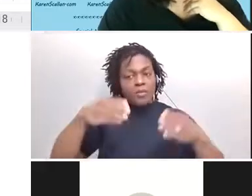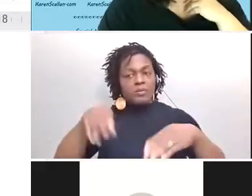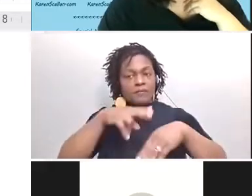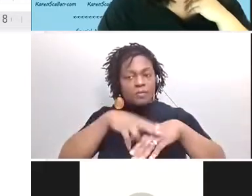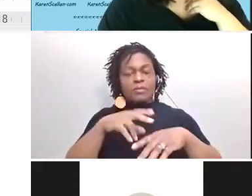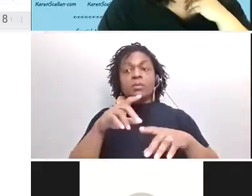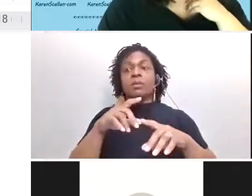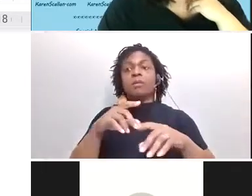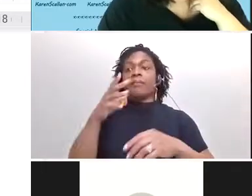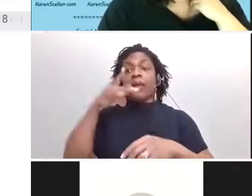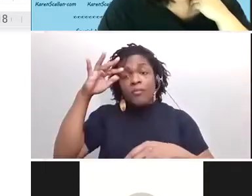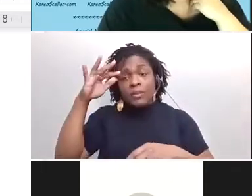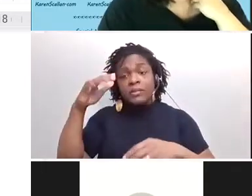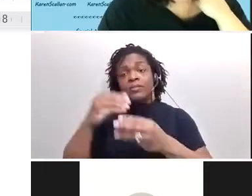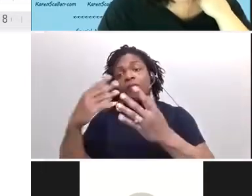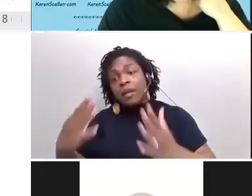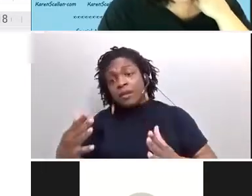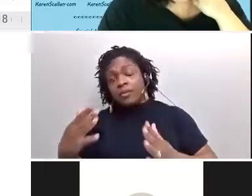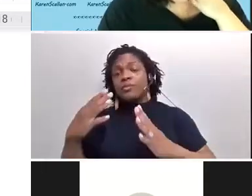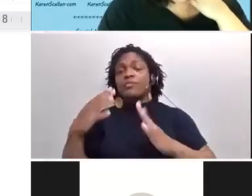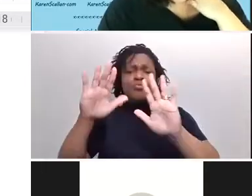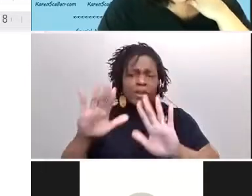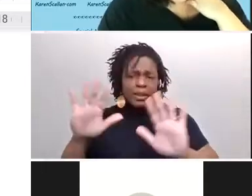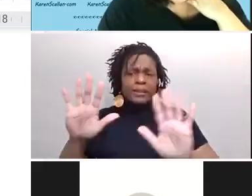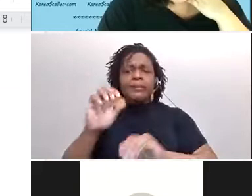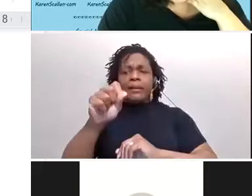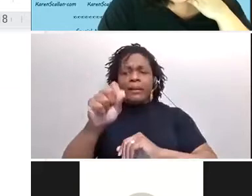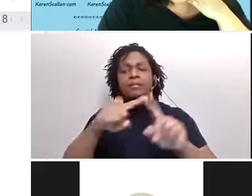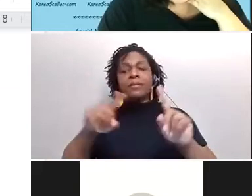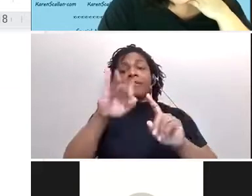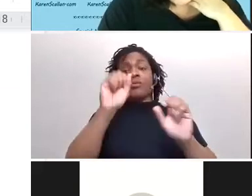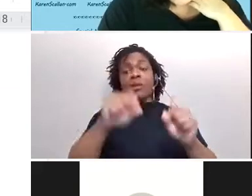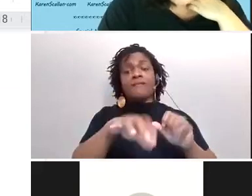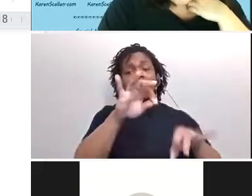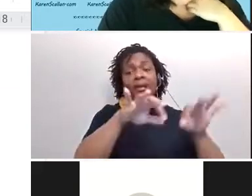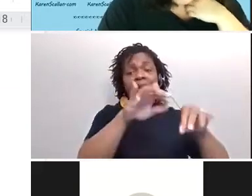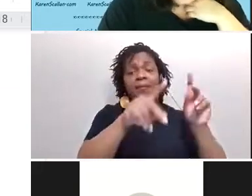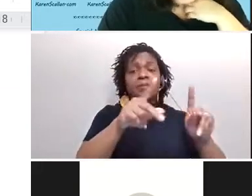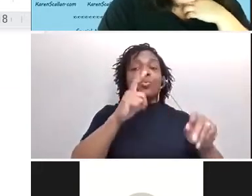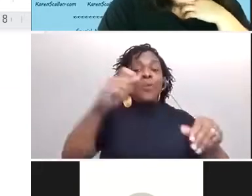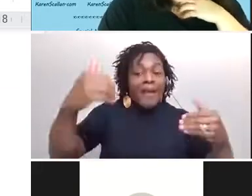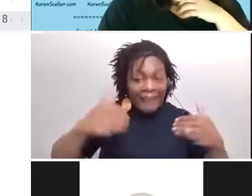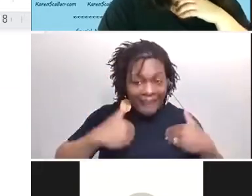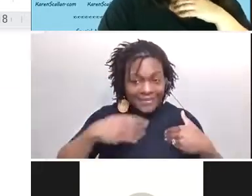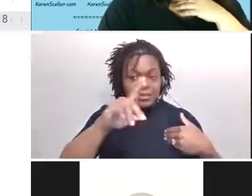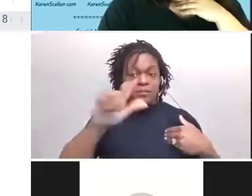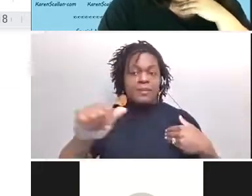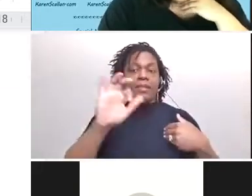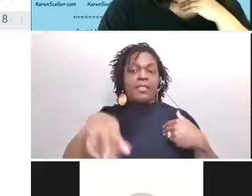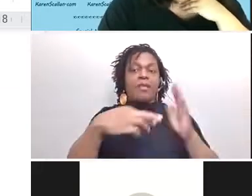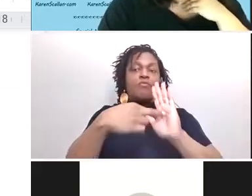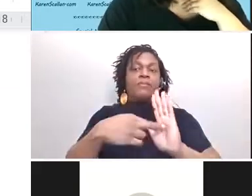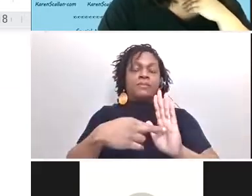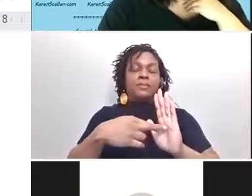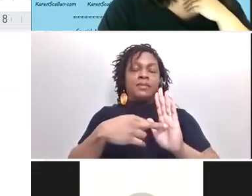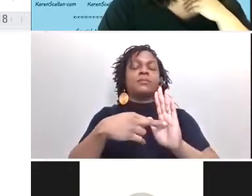or providers are great, if we can find people with disabilities that also represent